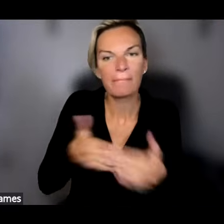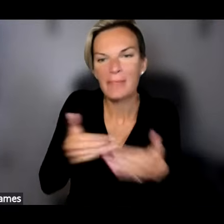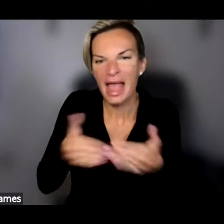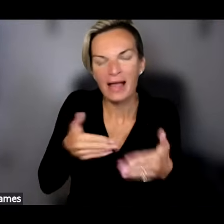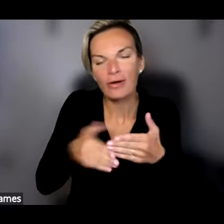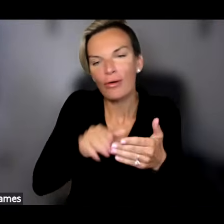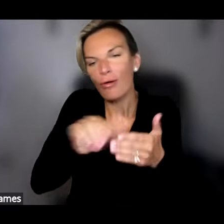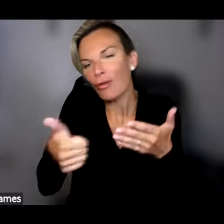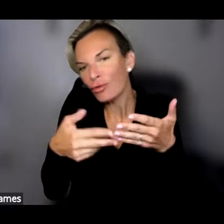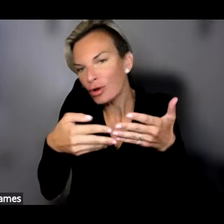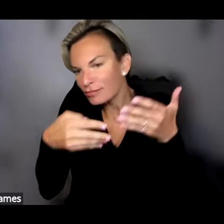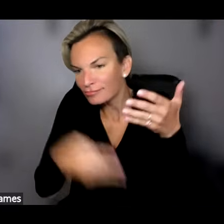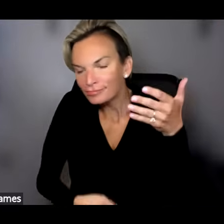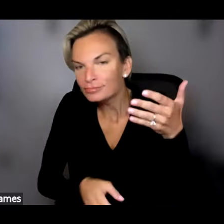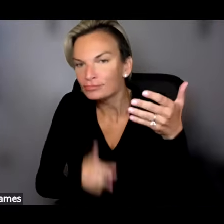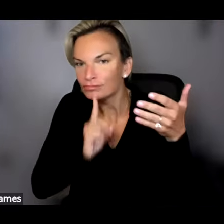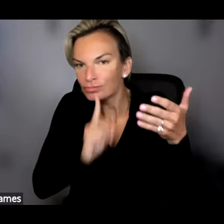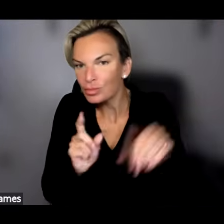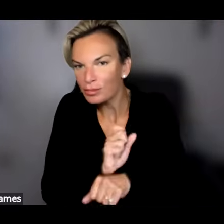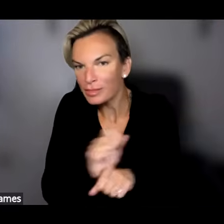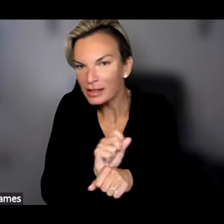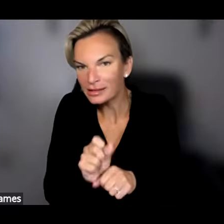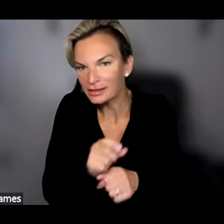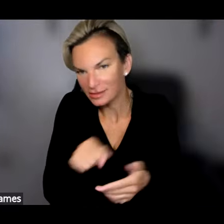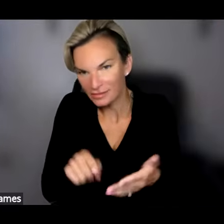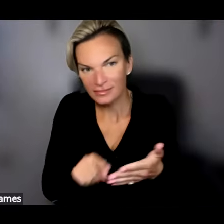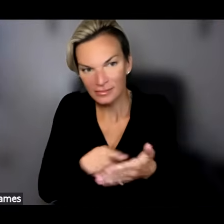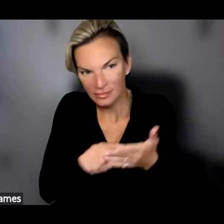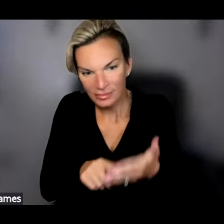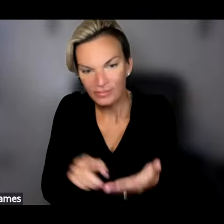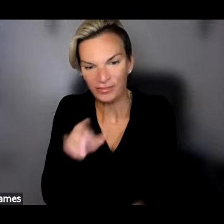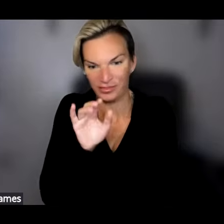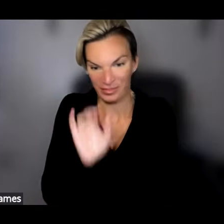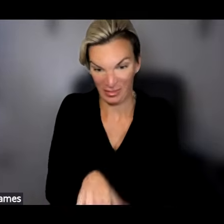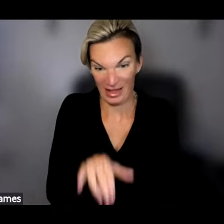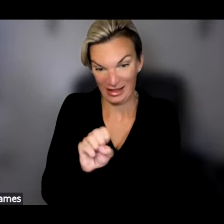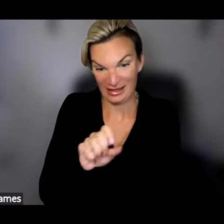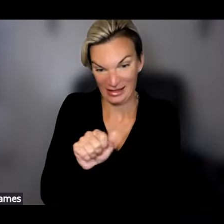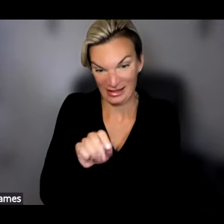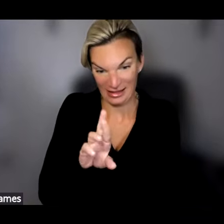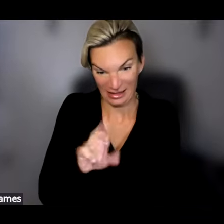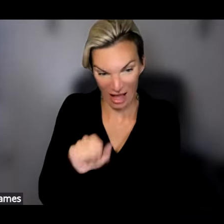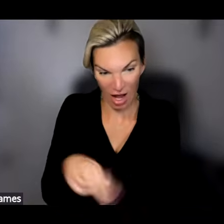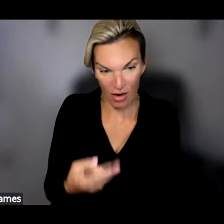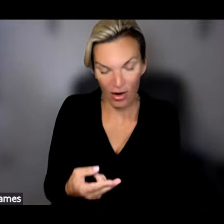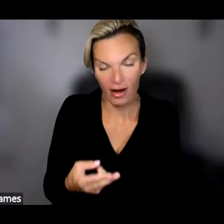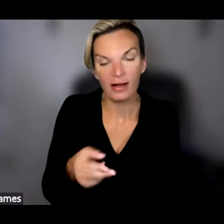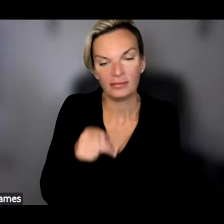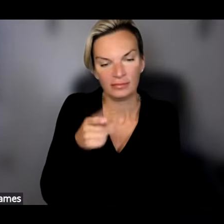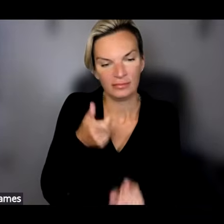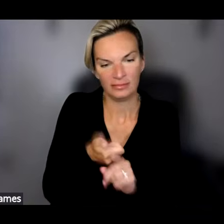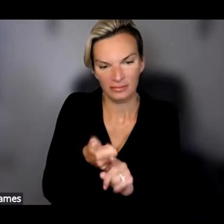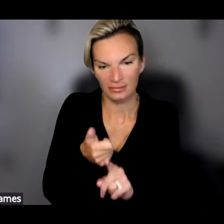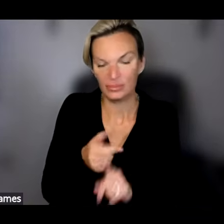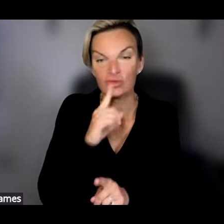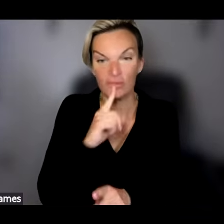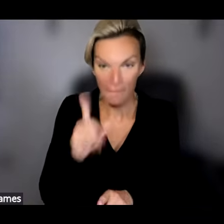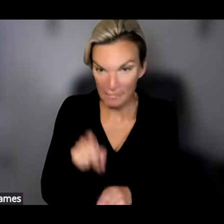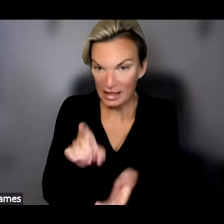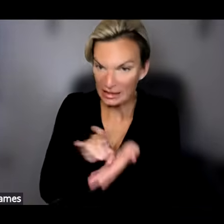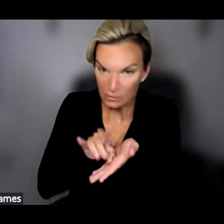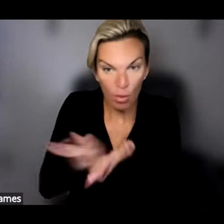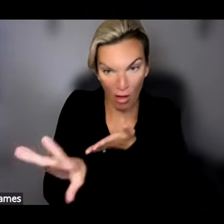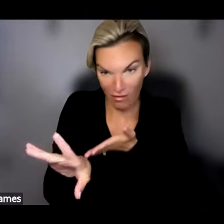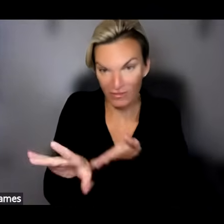collected. Sarah Cambensi meets those legal standards and should be disqualified. Let me briefly review the